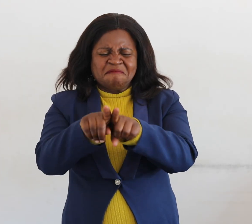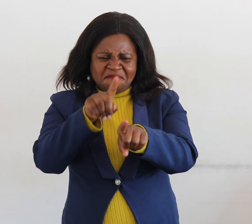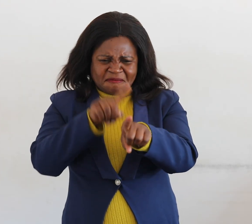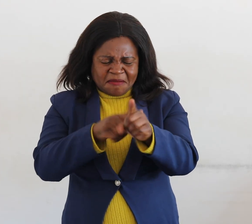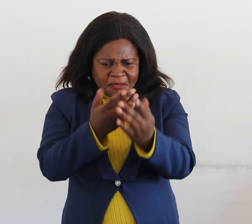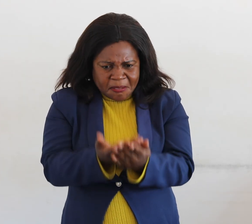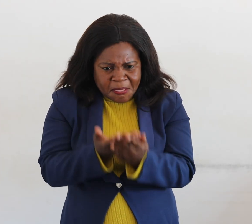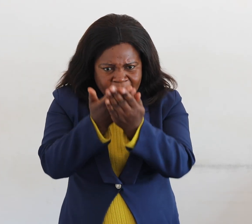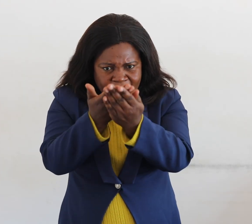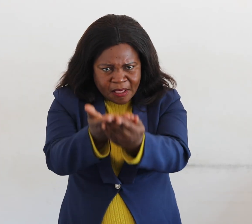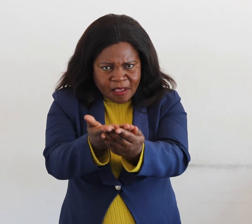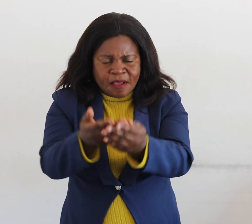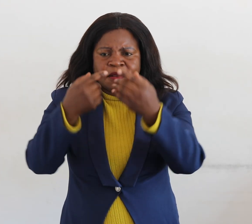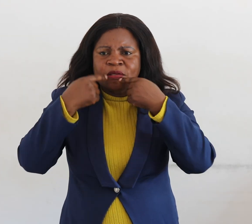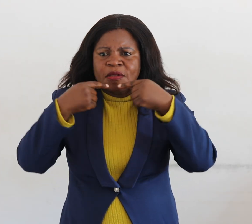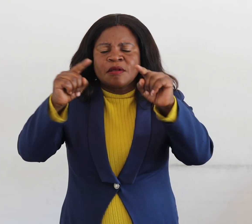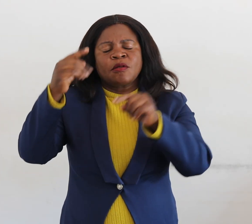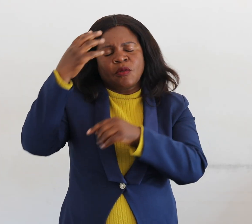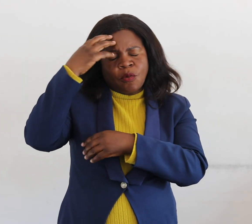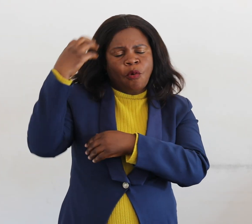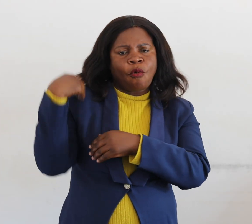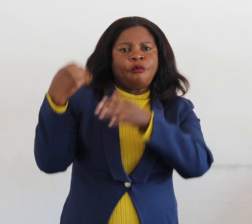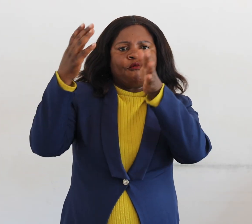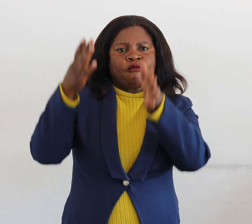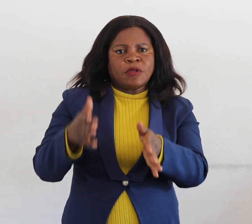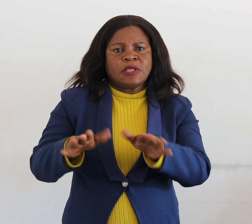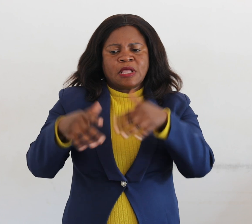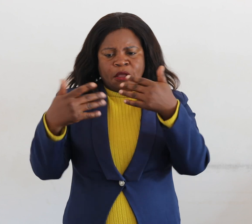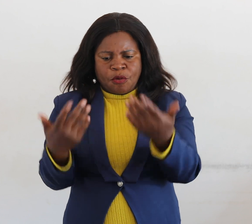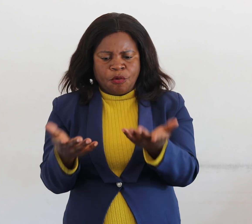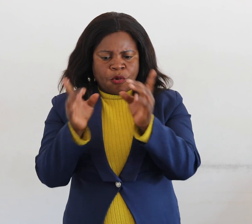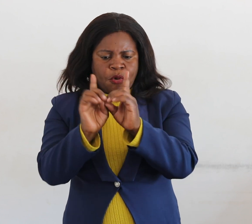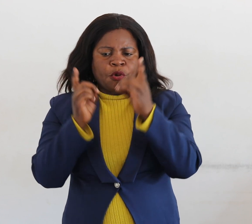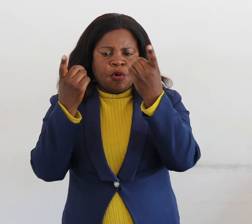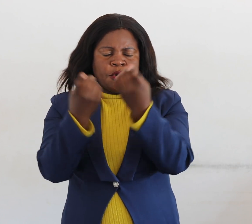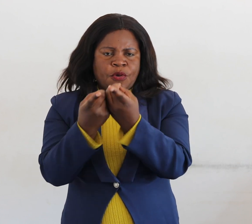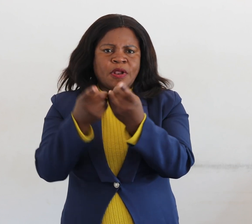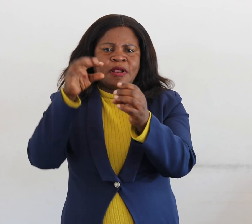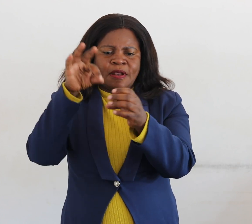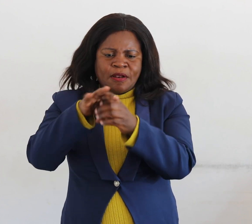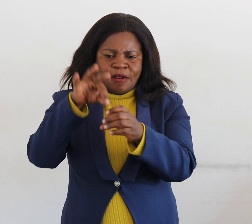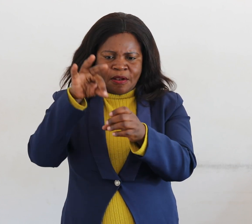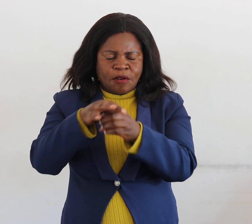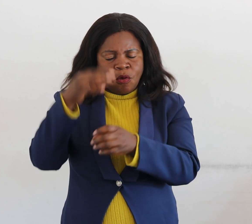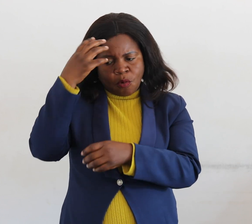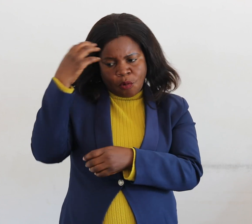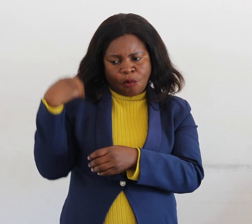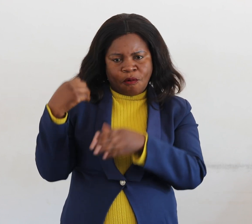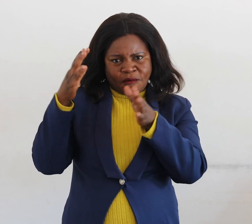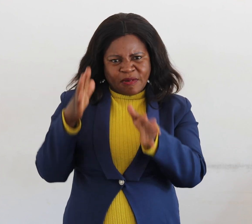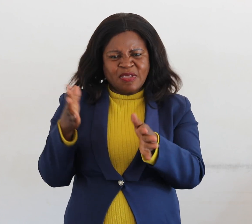the returning officer or district electoral officer in accordance with